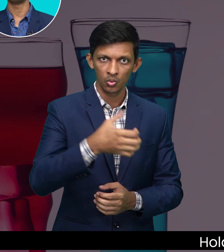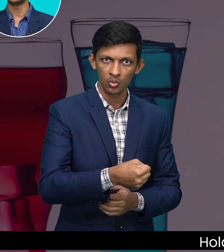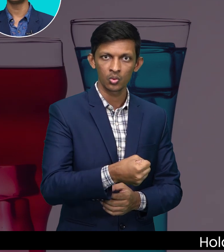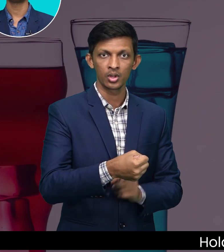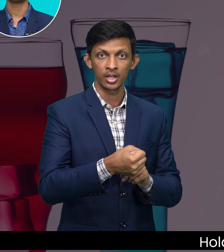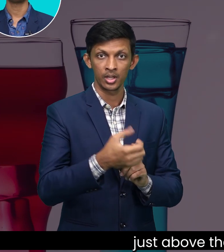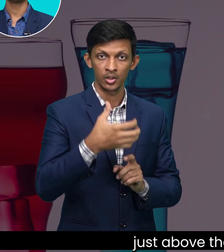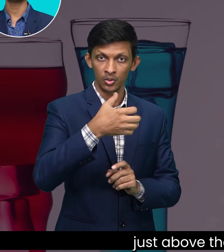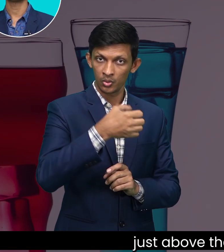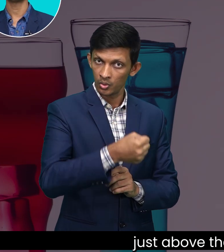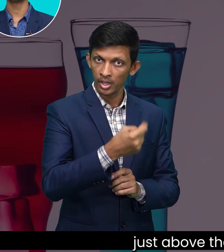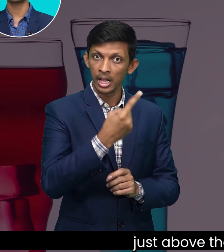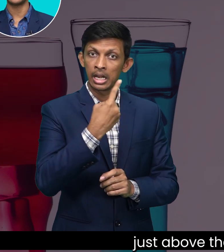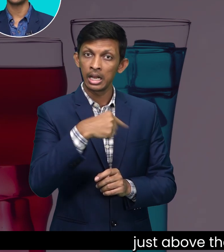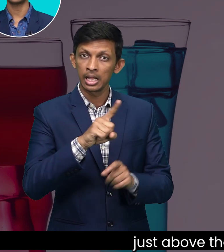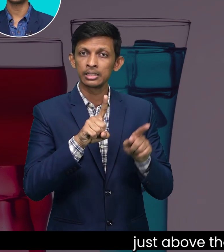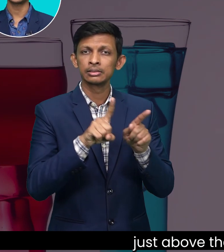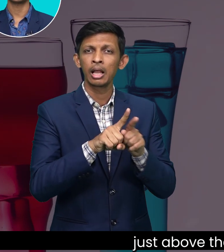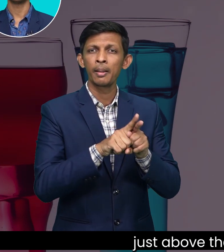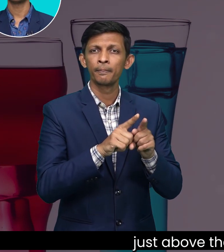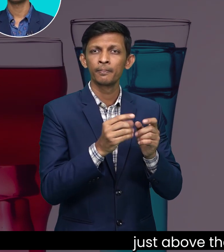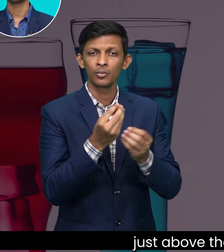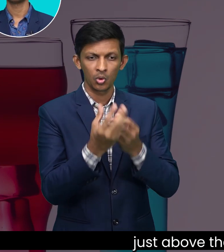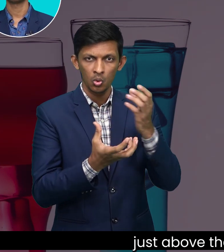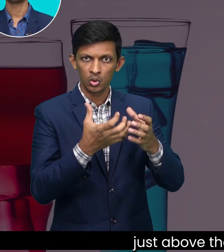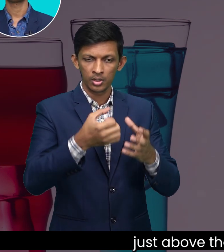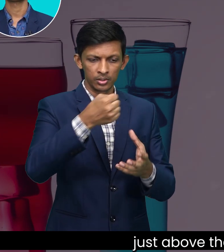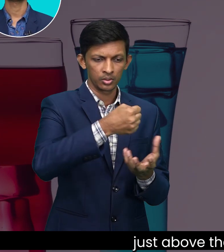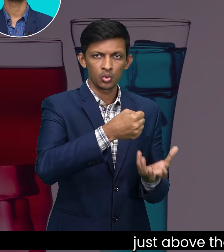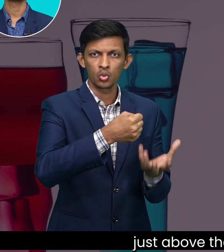Hold the plate just above the spout of the kettle.